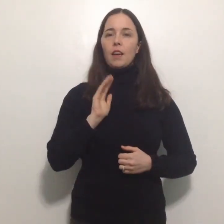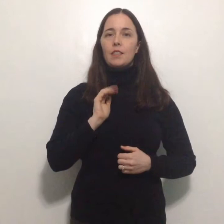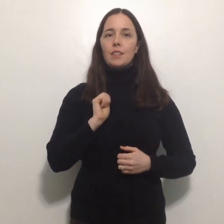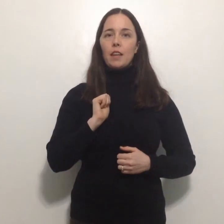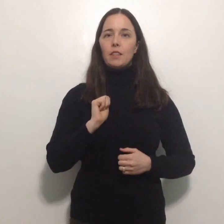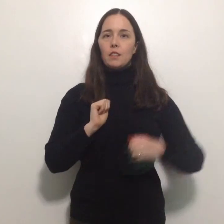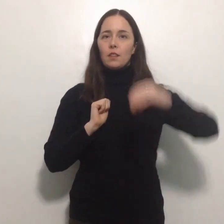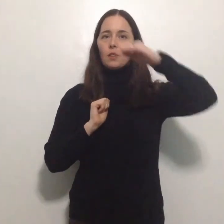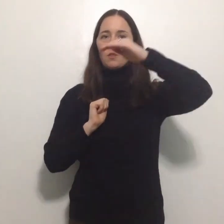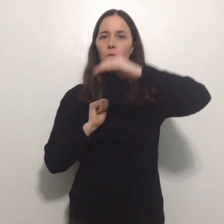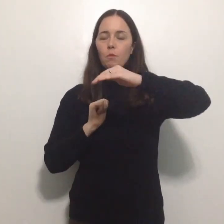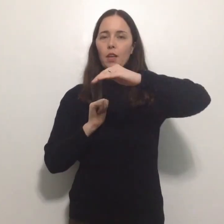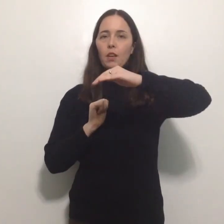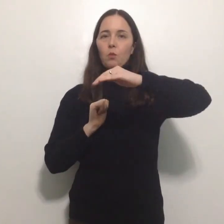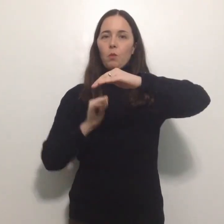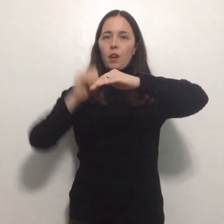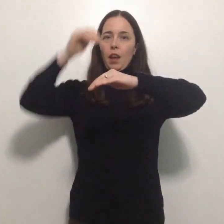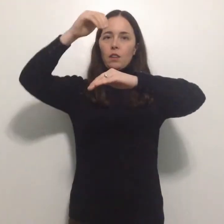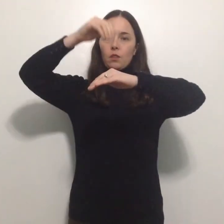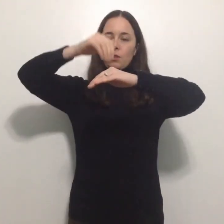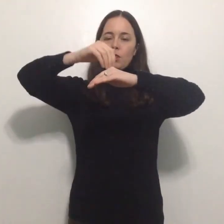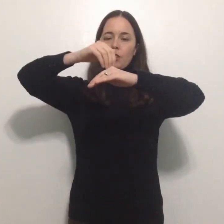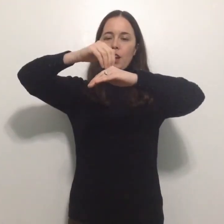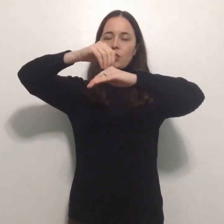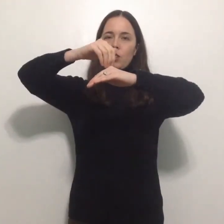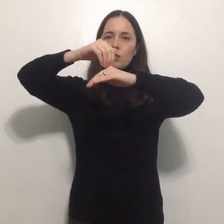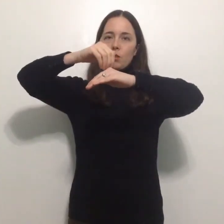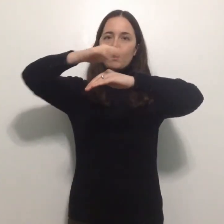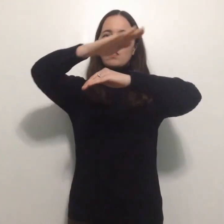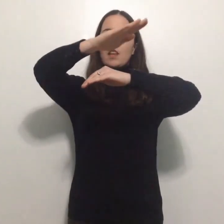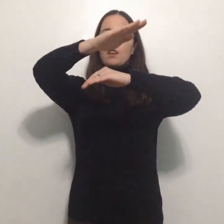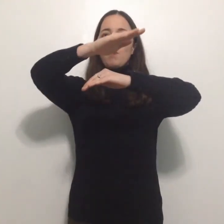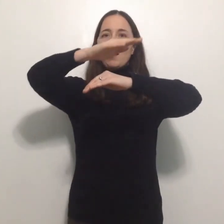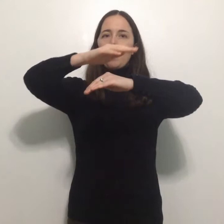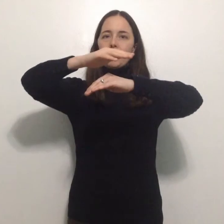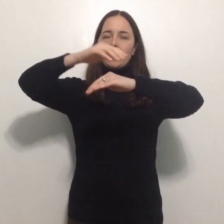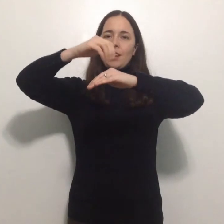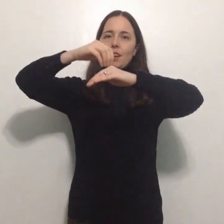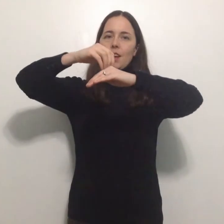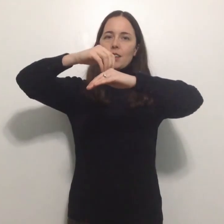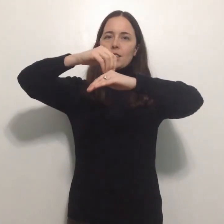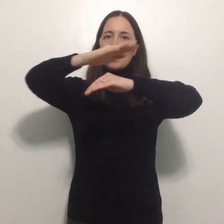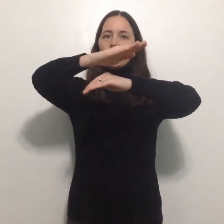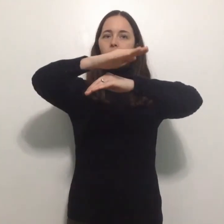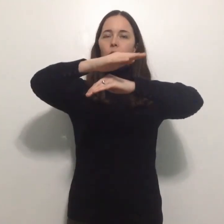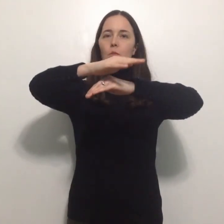has sent, make a hill with one hand, with the other hand you're going to send a ball out, has sent